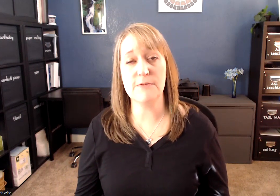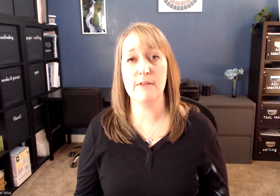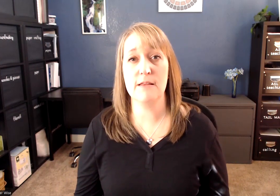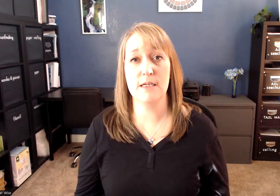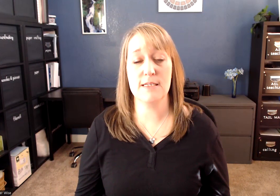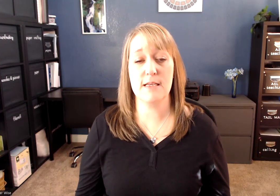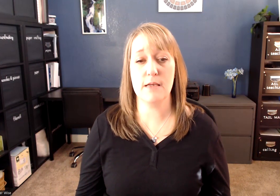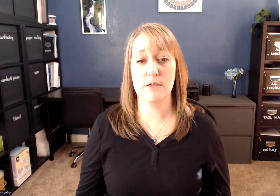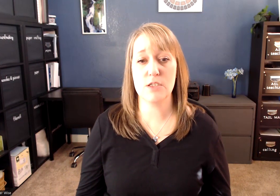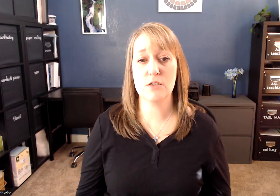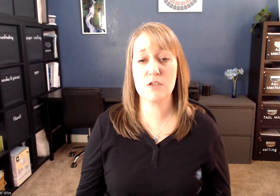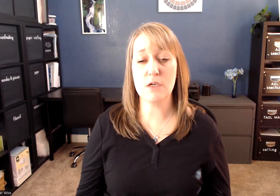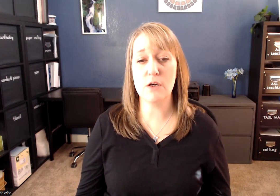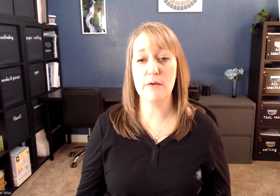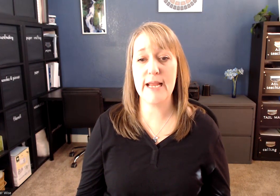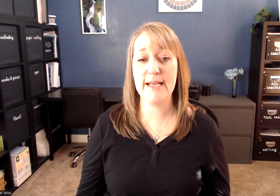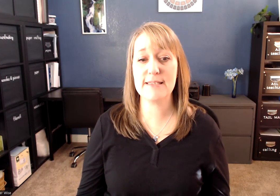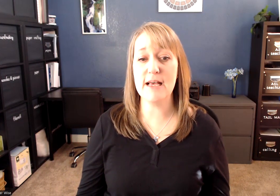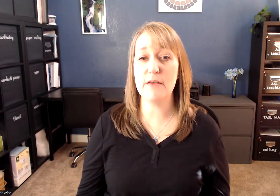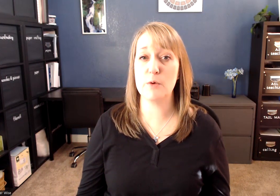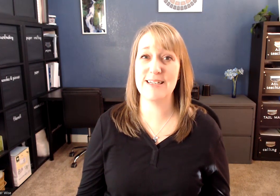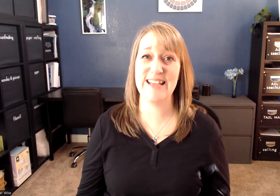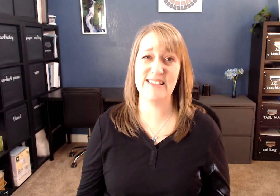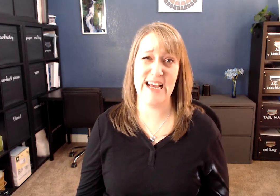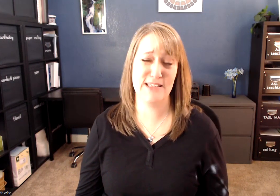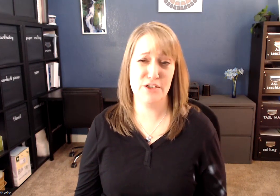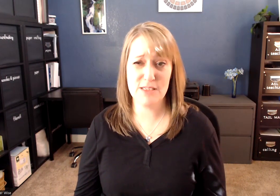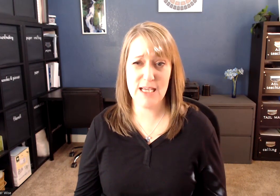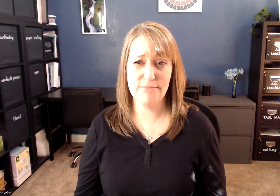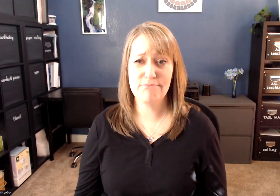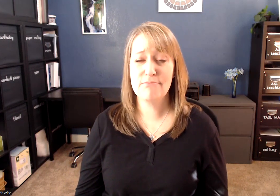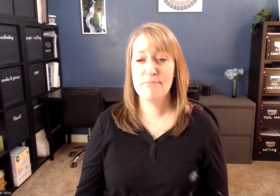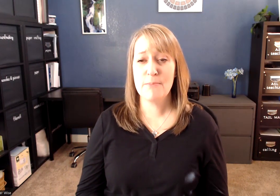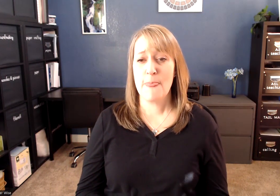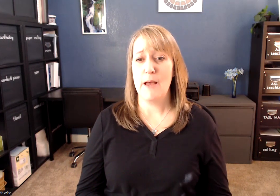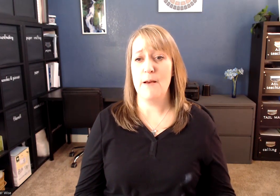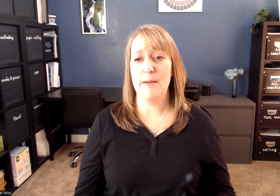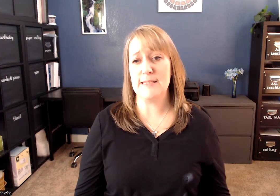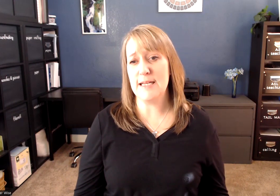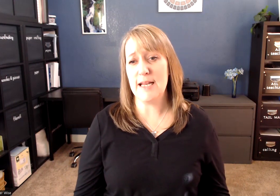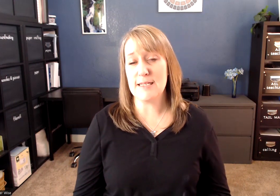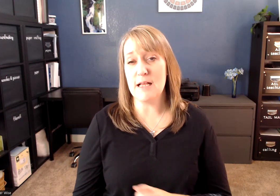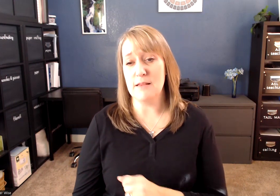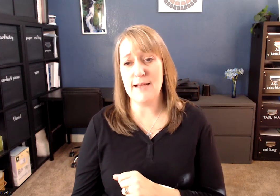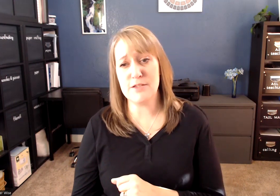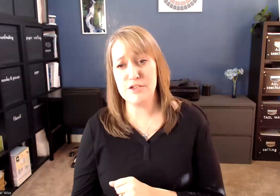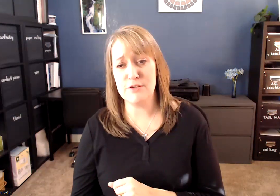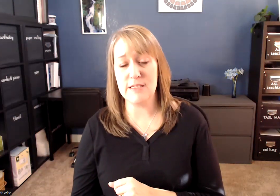differently than it is in English. So in ASL, if you're going to say last Tuesday, I studied ASL last Tuesday.